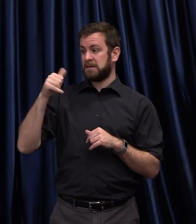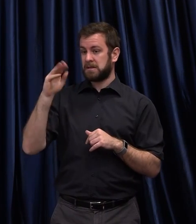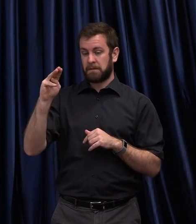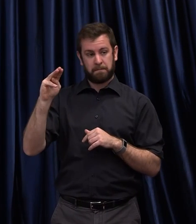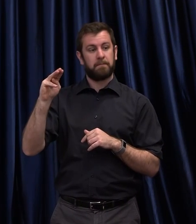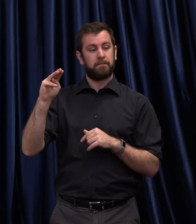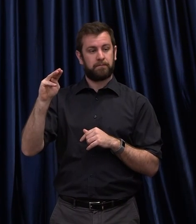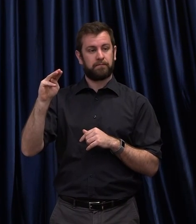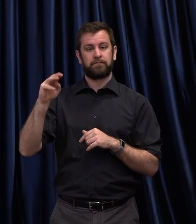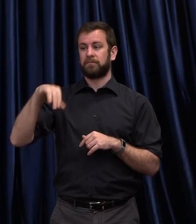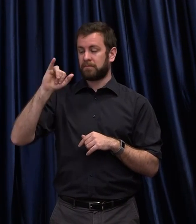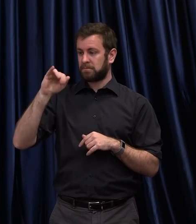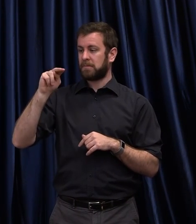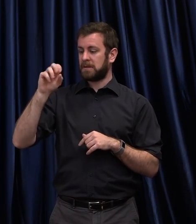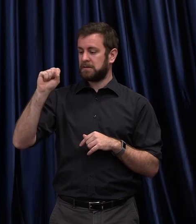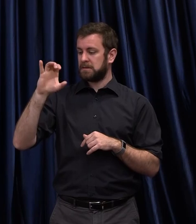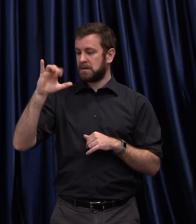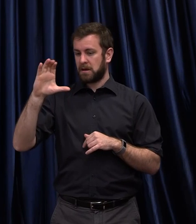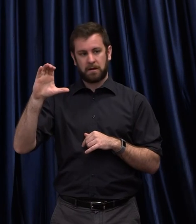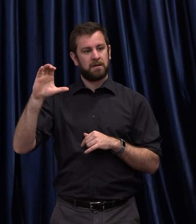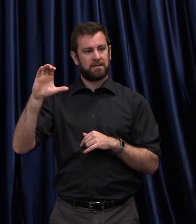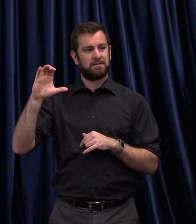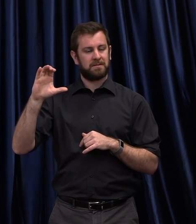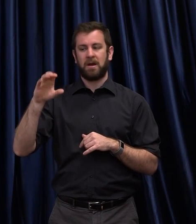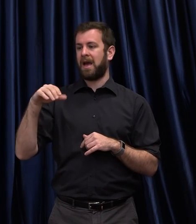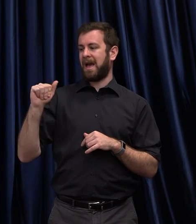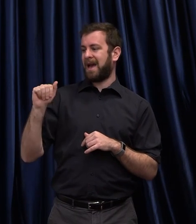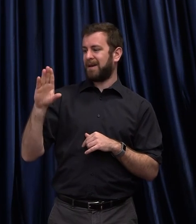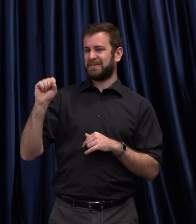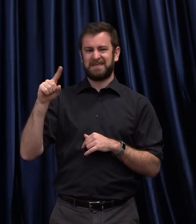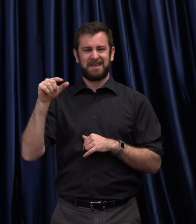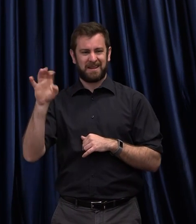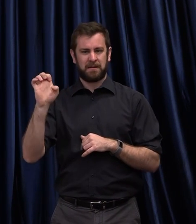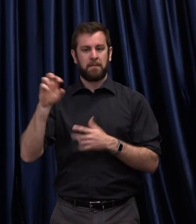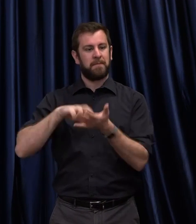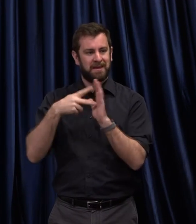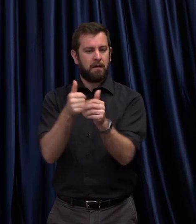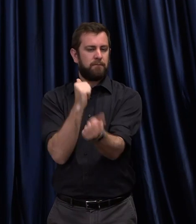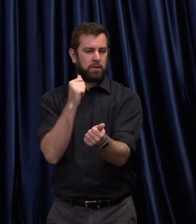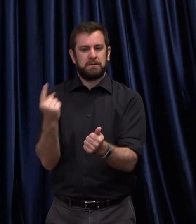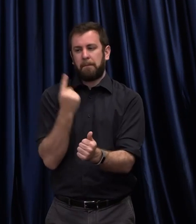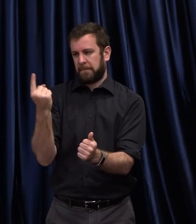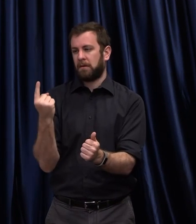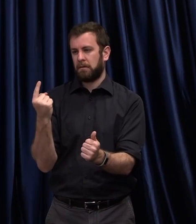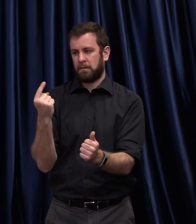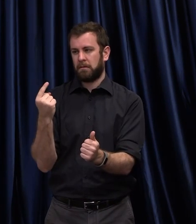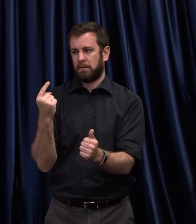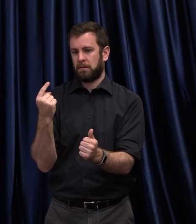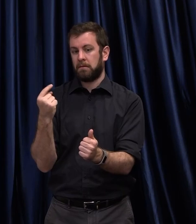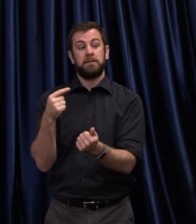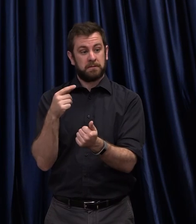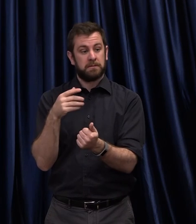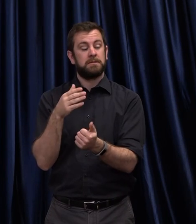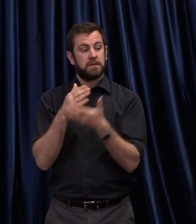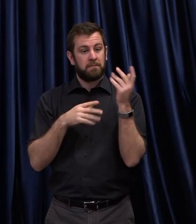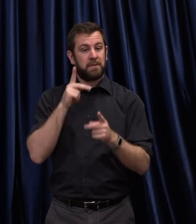imsak, abstain, stay away from something. There are people who stay